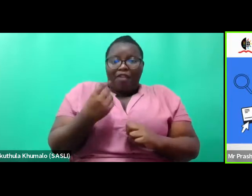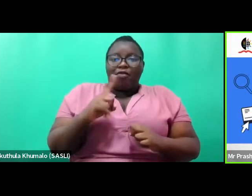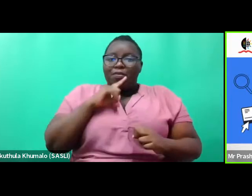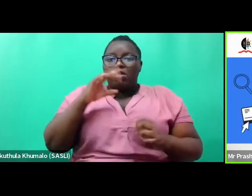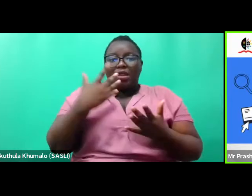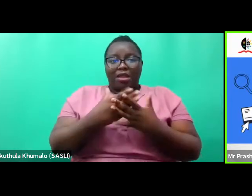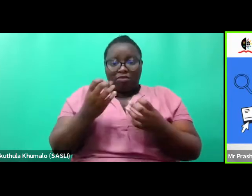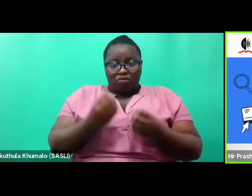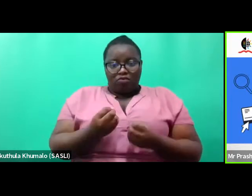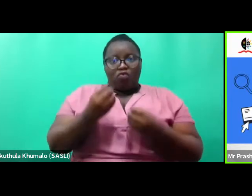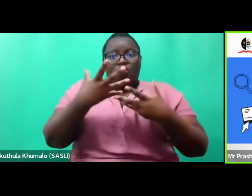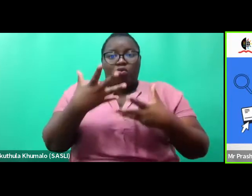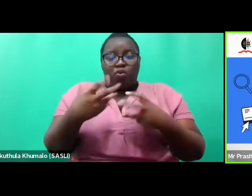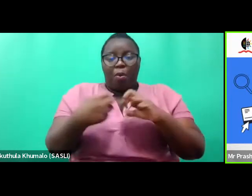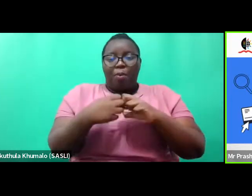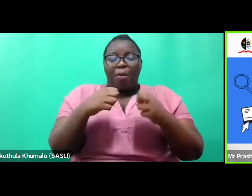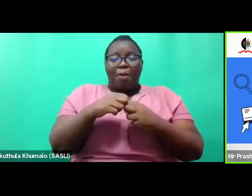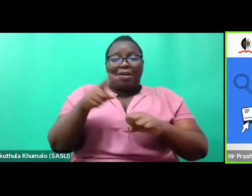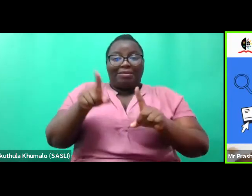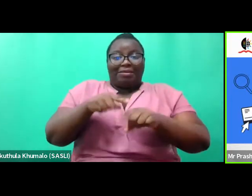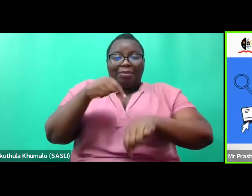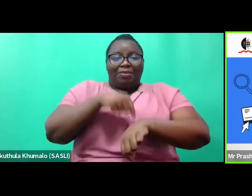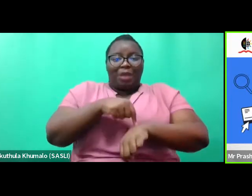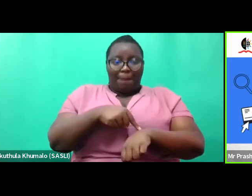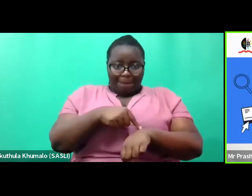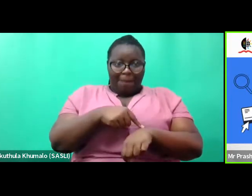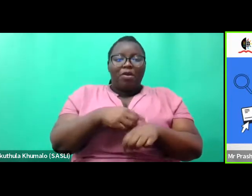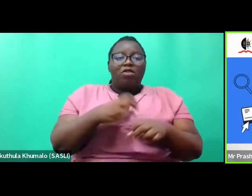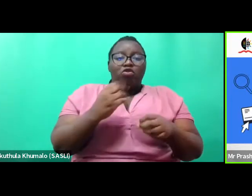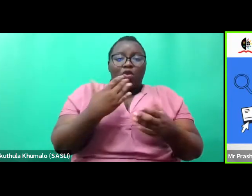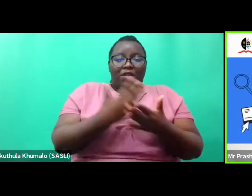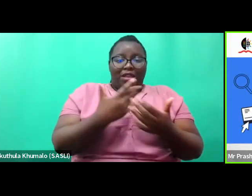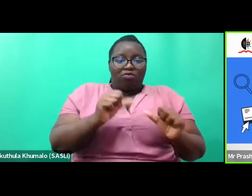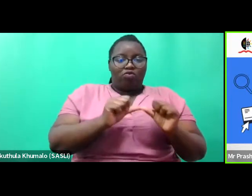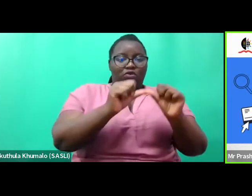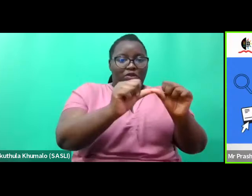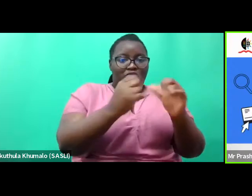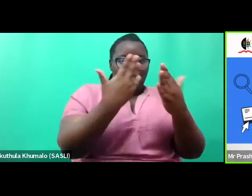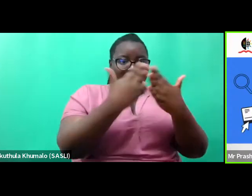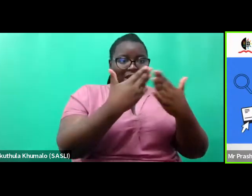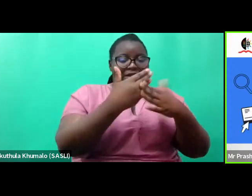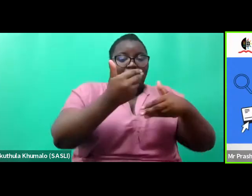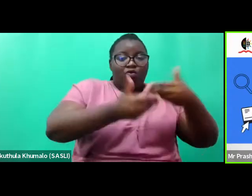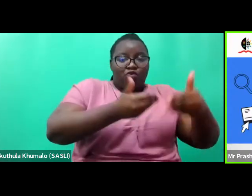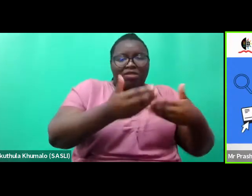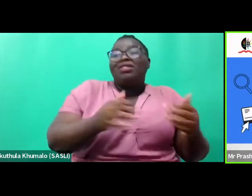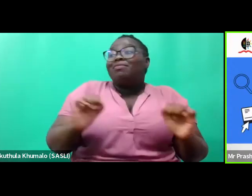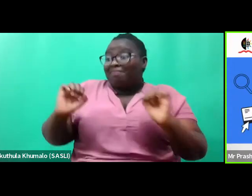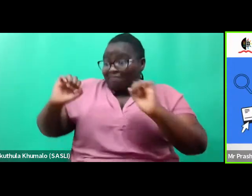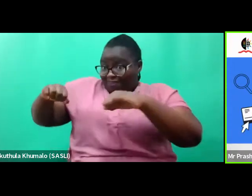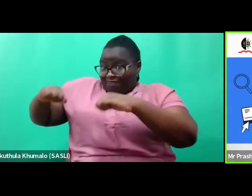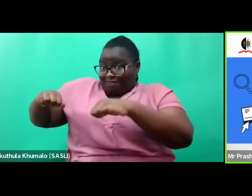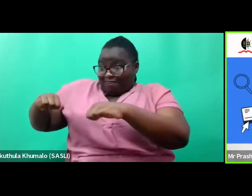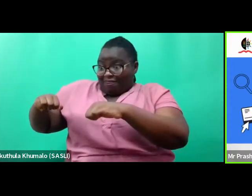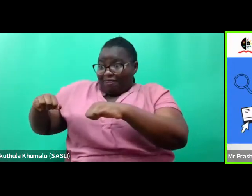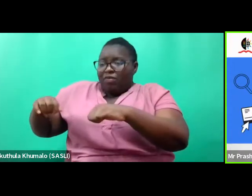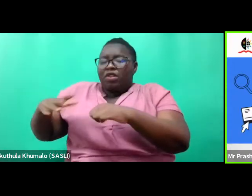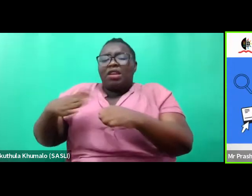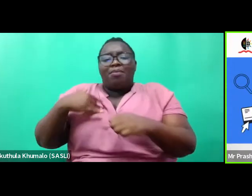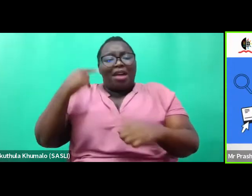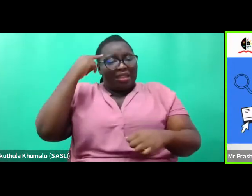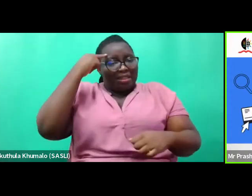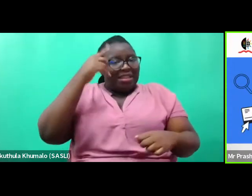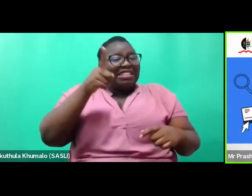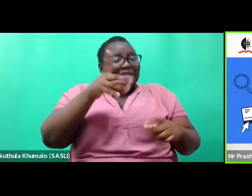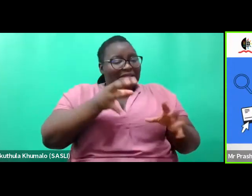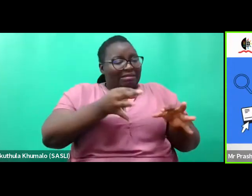need a resolution at that point in order to proceed with the studying process. Oh, yes. So I think that delay is something that even